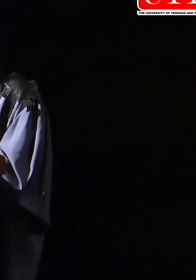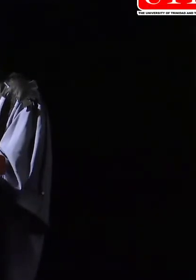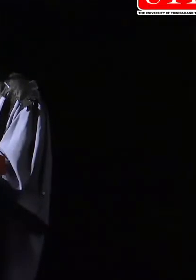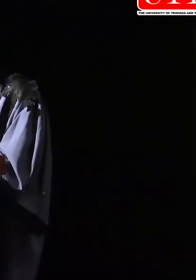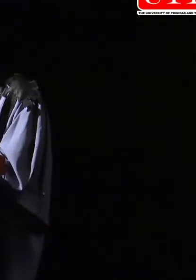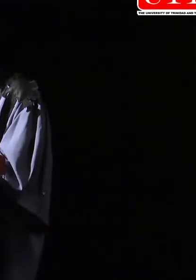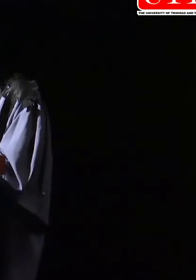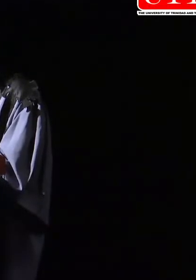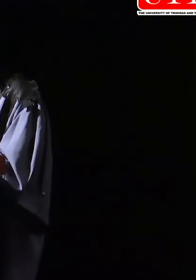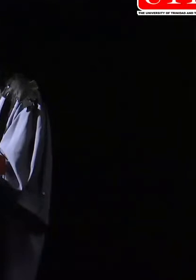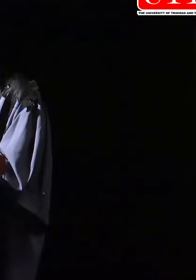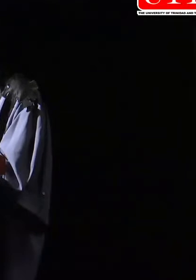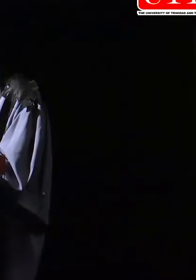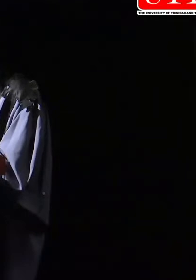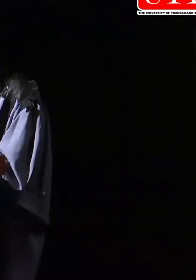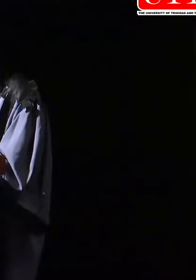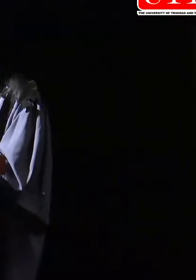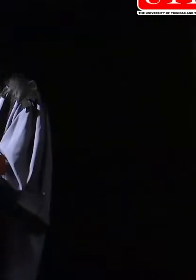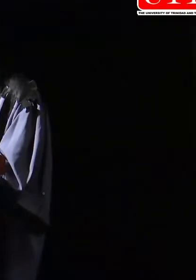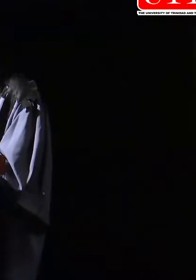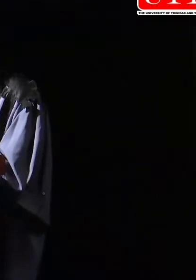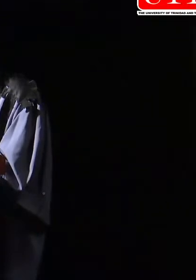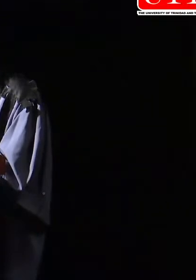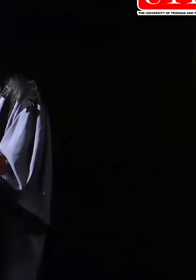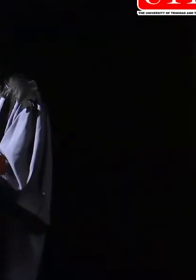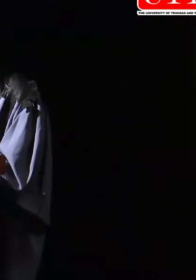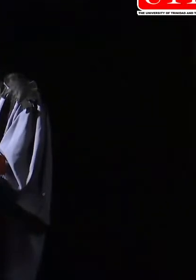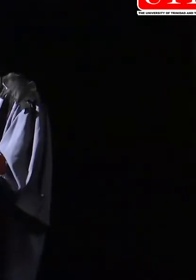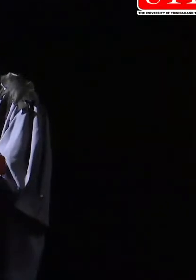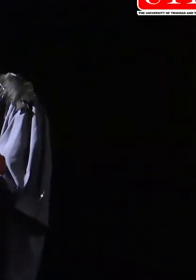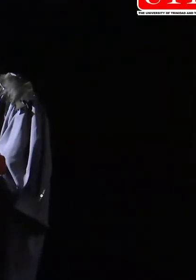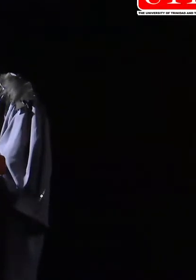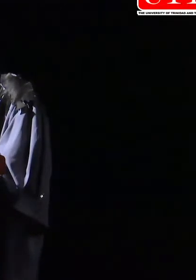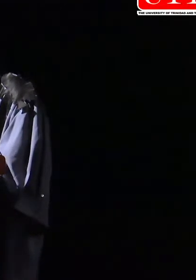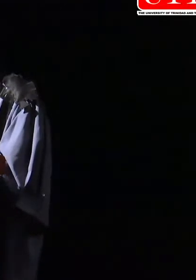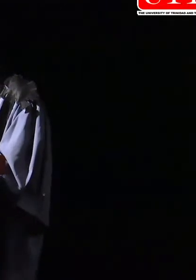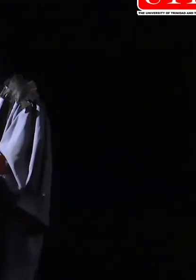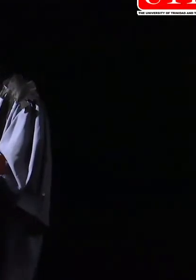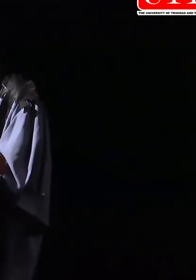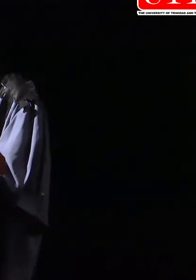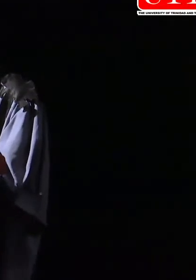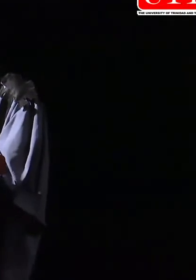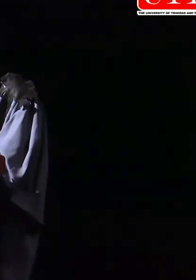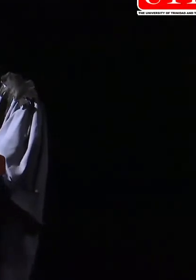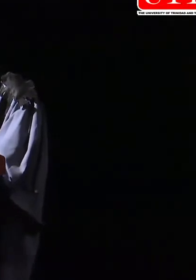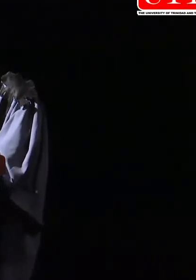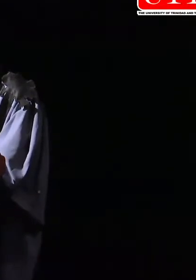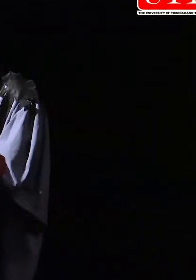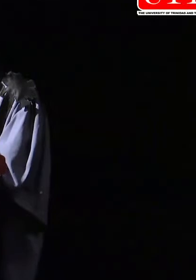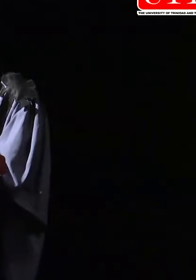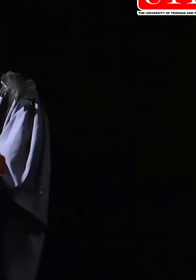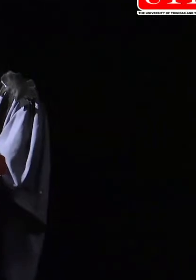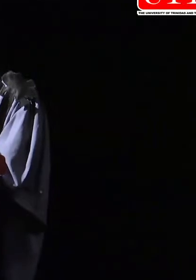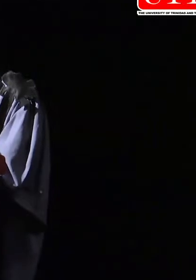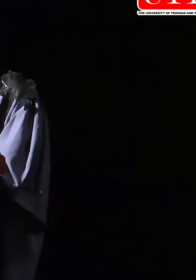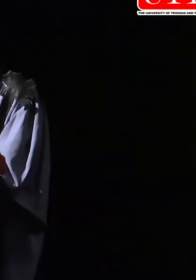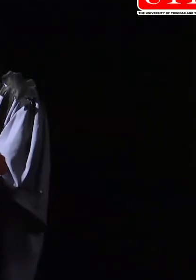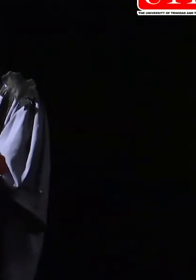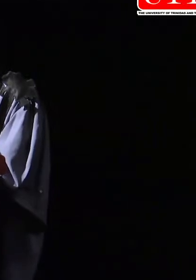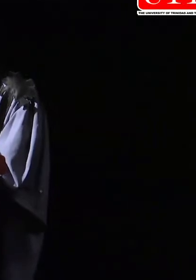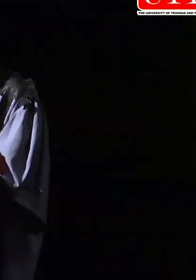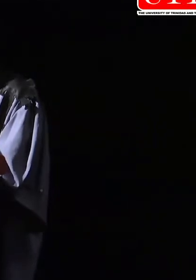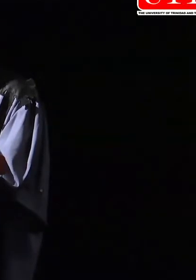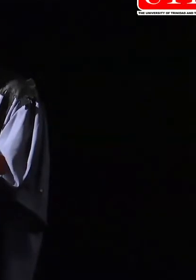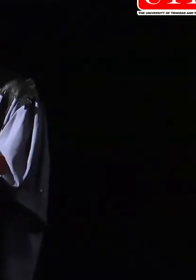for 18 years. He also taught music for 10 years Zephaniah's certificate